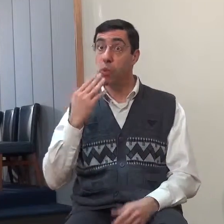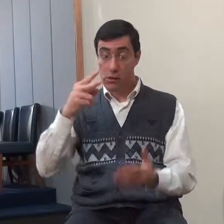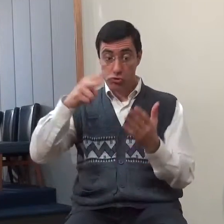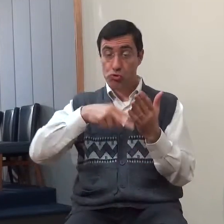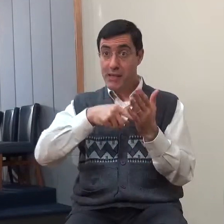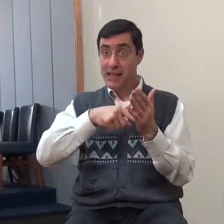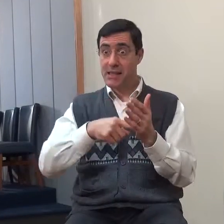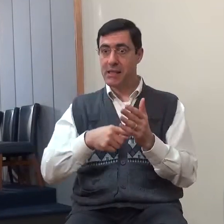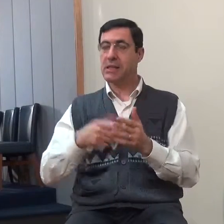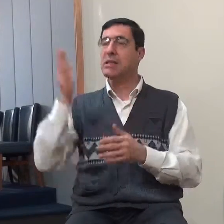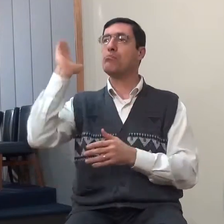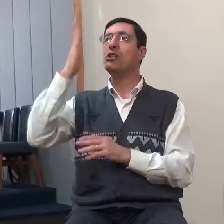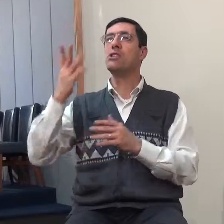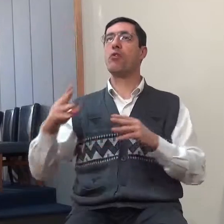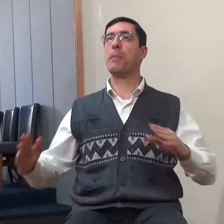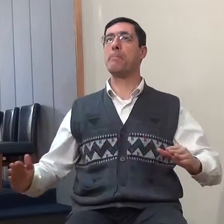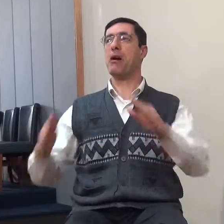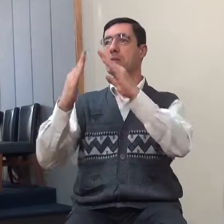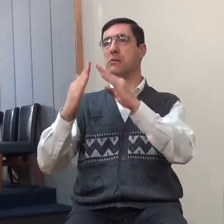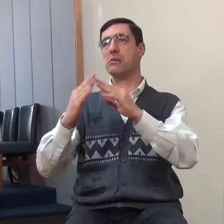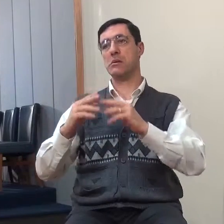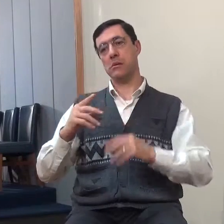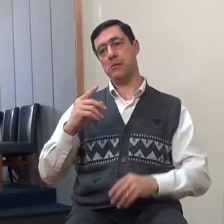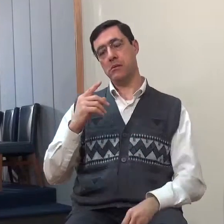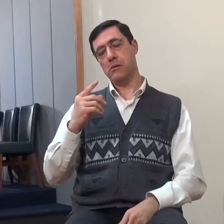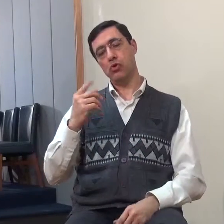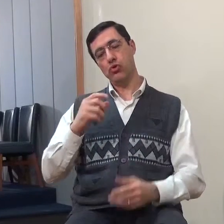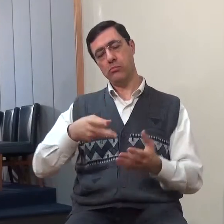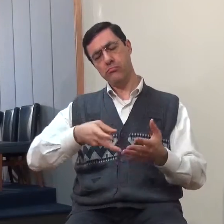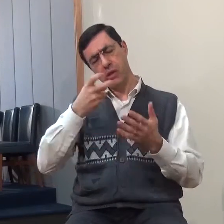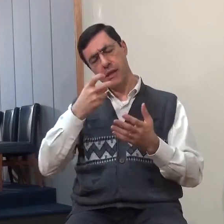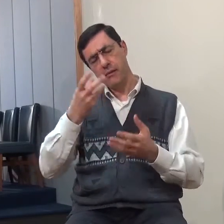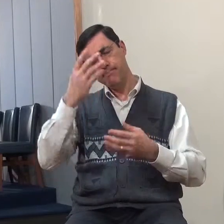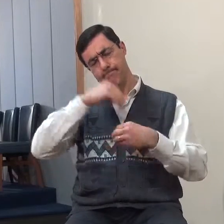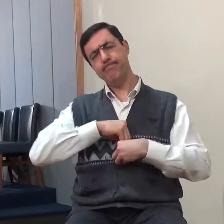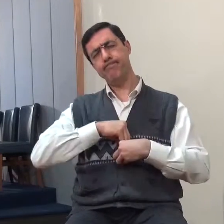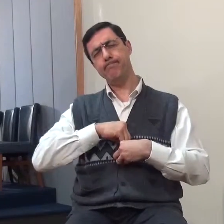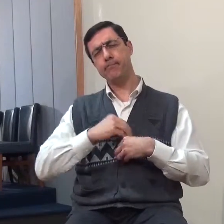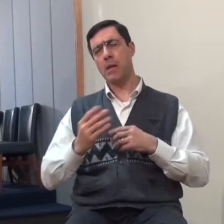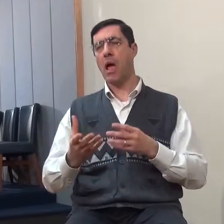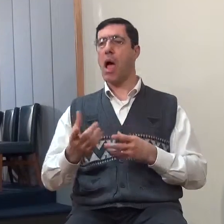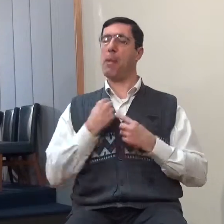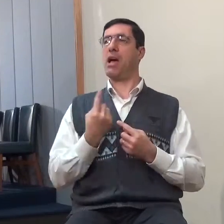produce life for you. And let's apply these things to ourselves